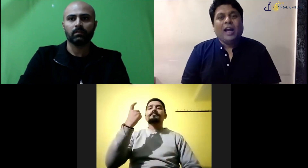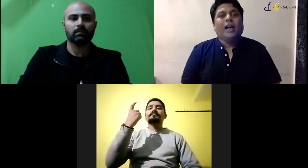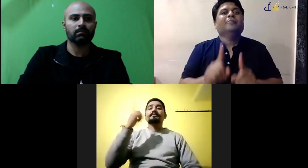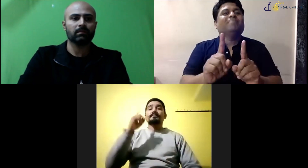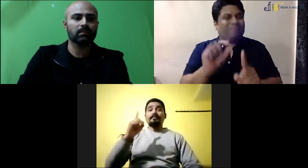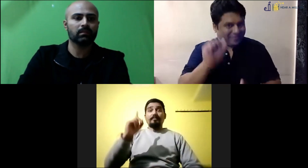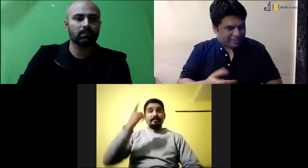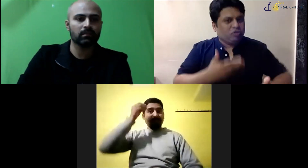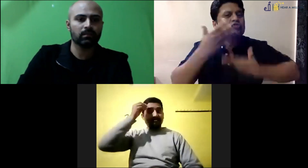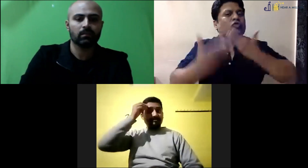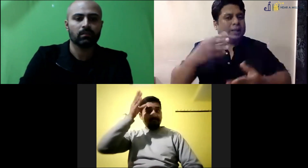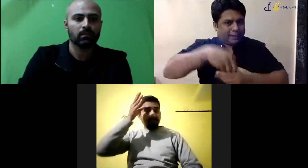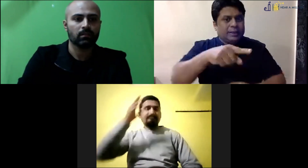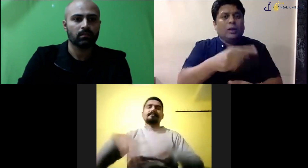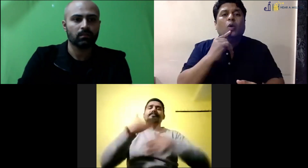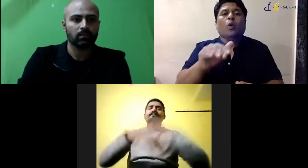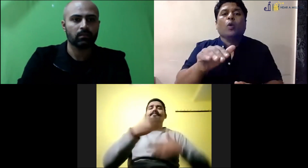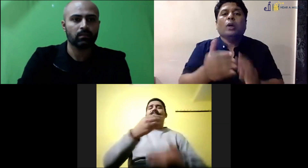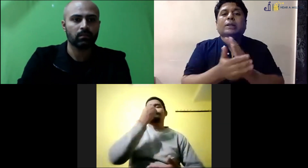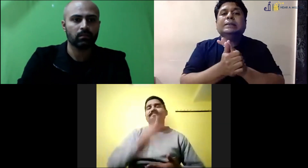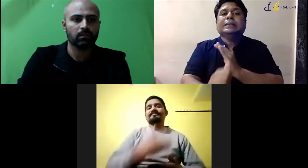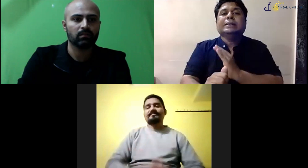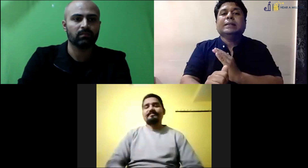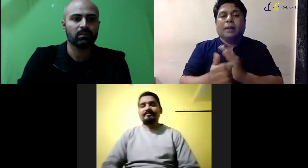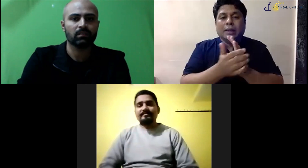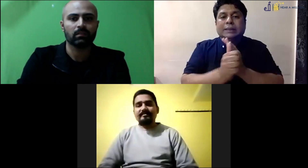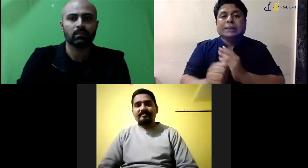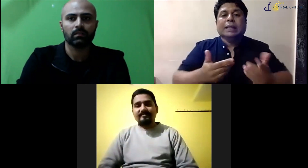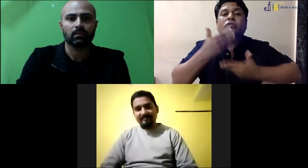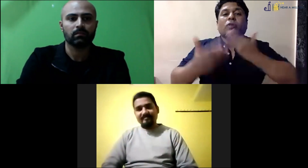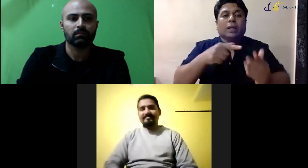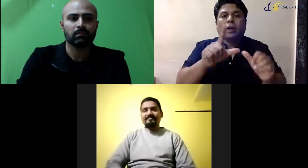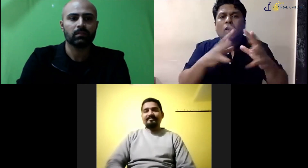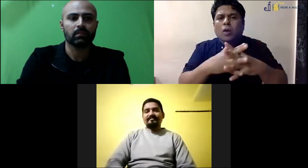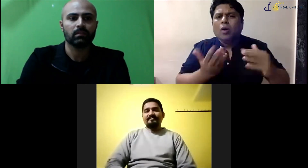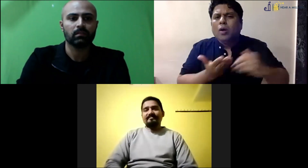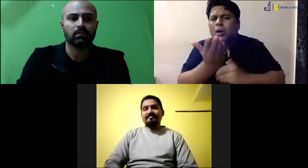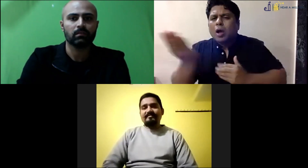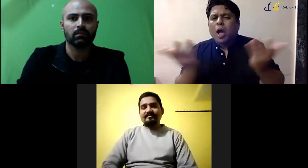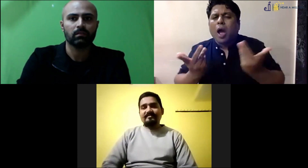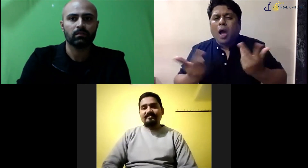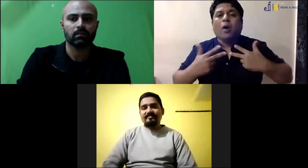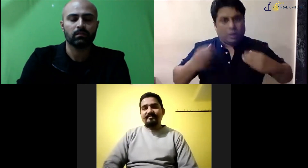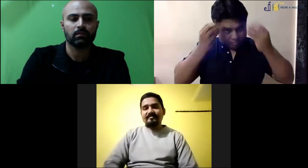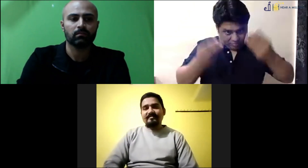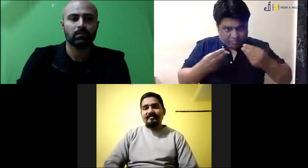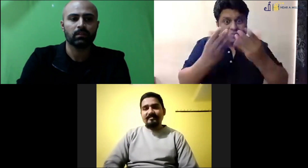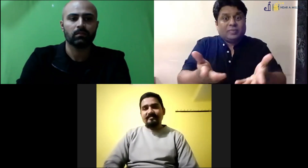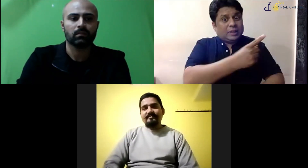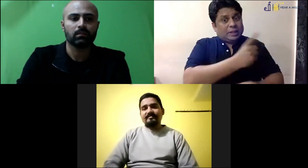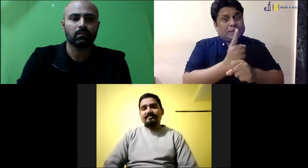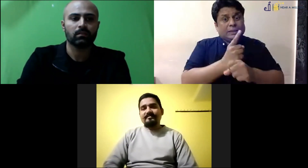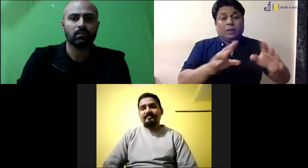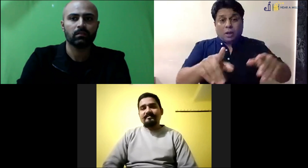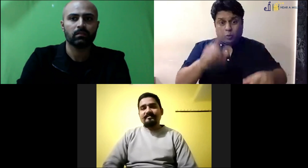do advocacy and everything. It's just awareness that I feel is missing, and eventually then people can be a part of it. Yeah, right. Because